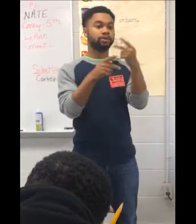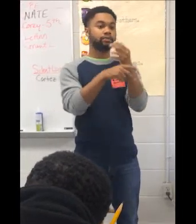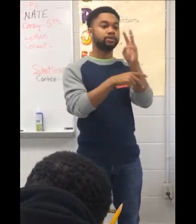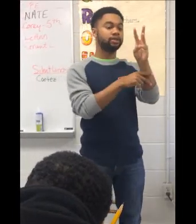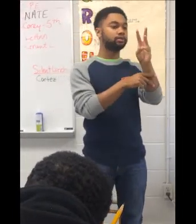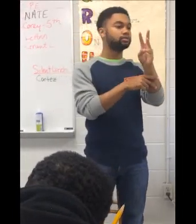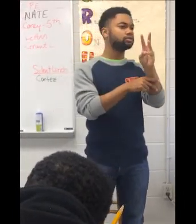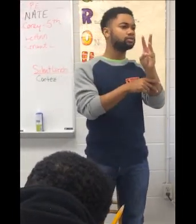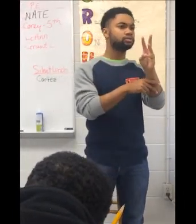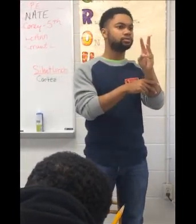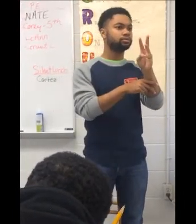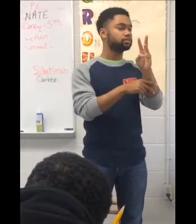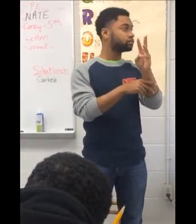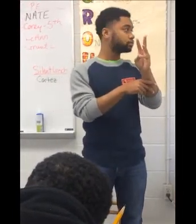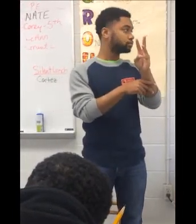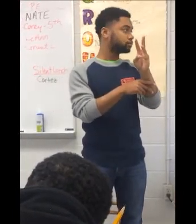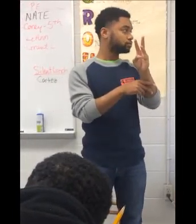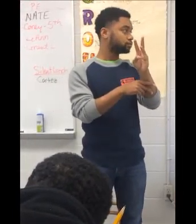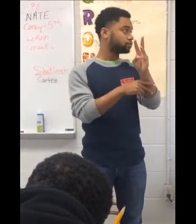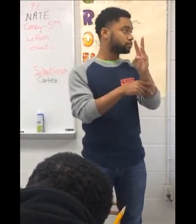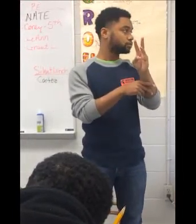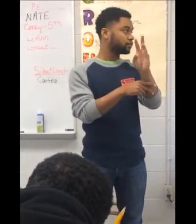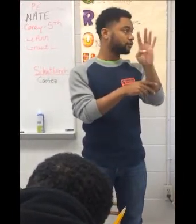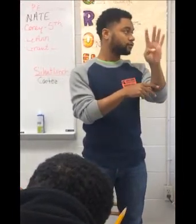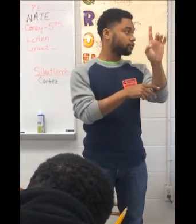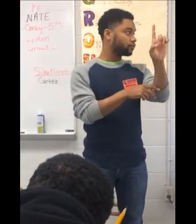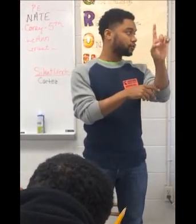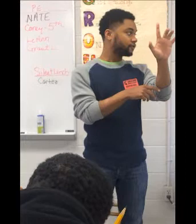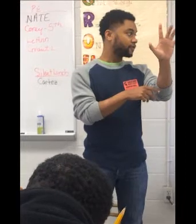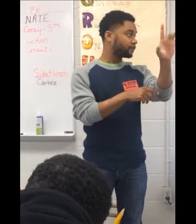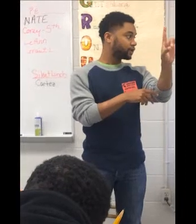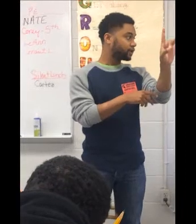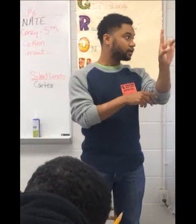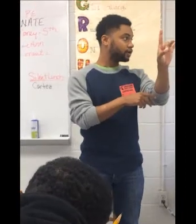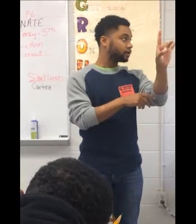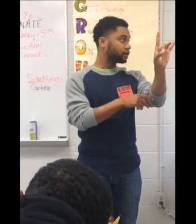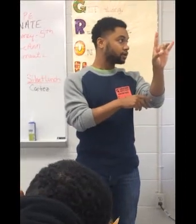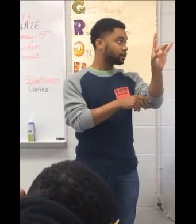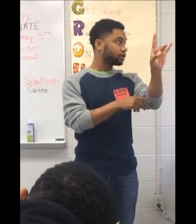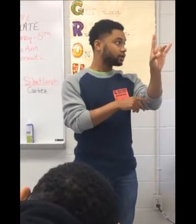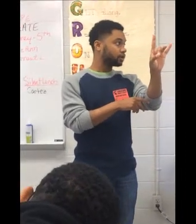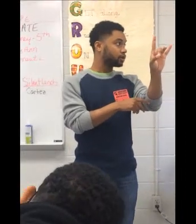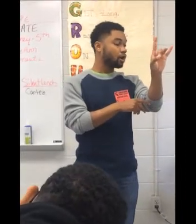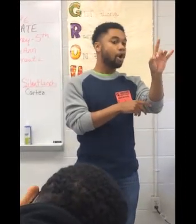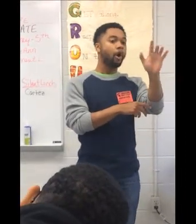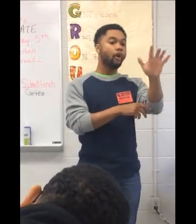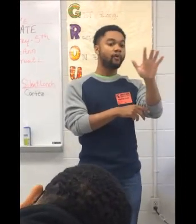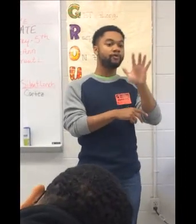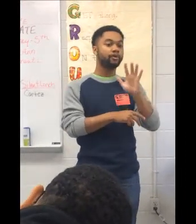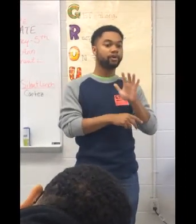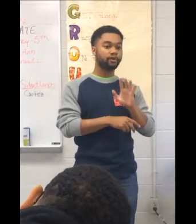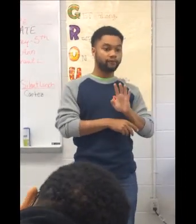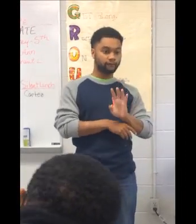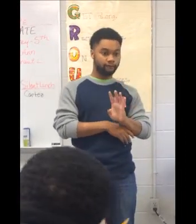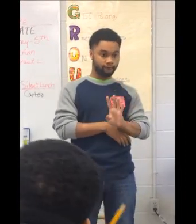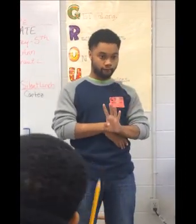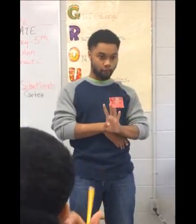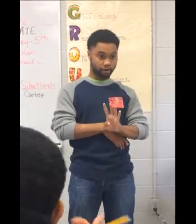4,158. Over? 2. No. 4. There's a problem. Several of you did that. 2